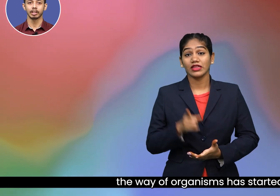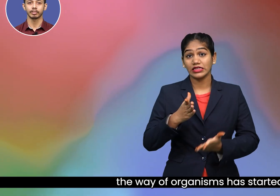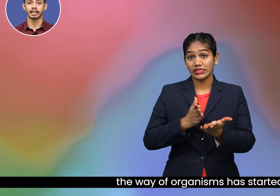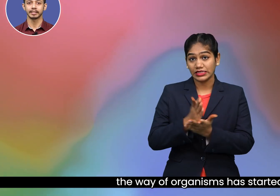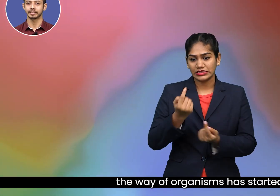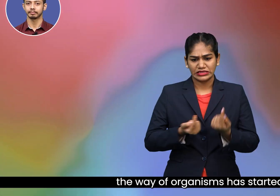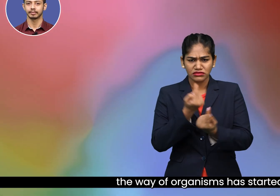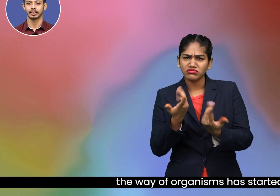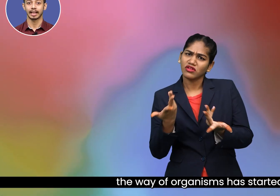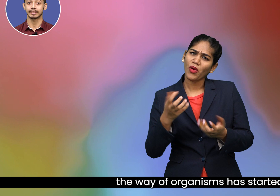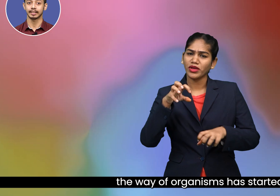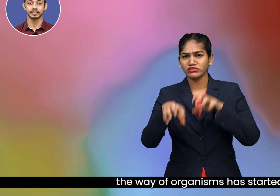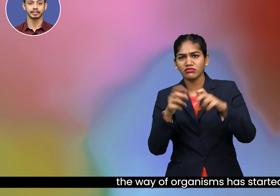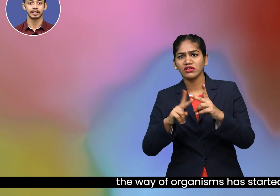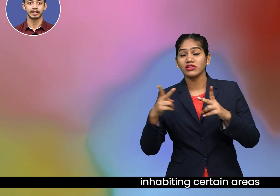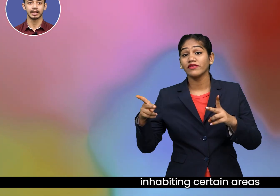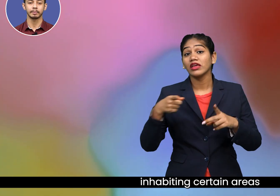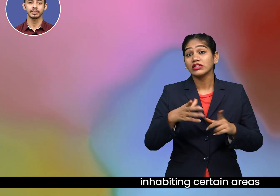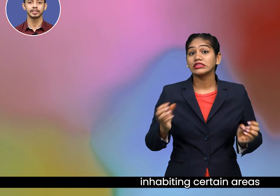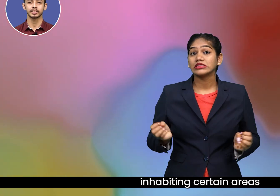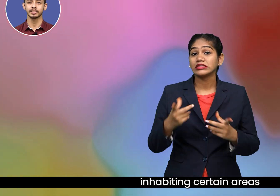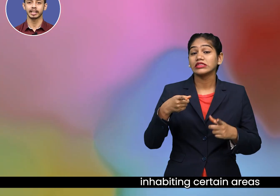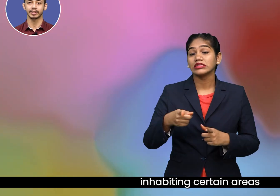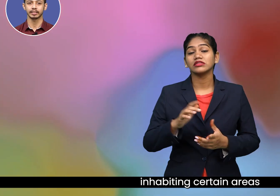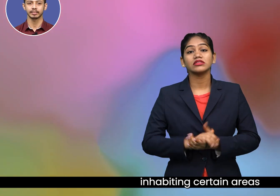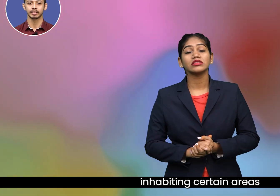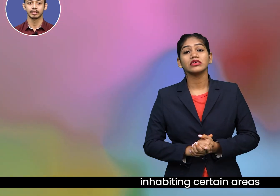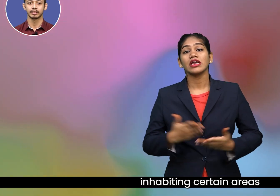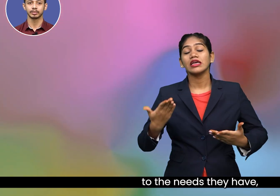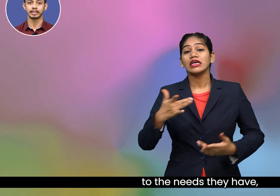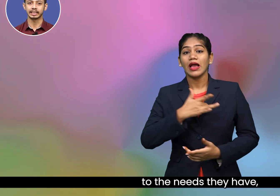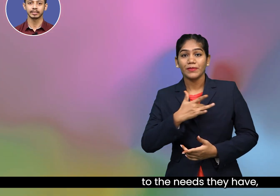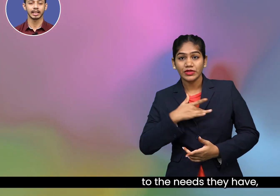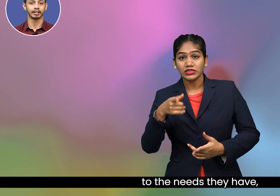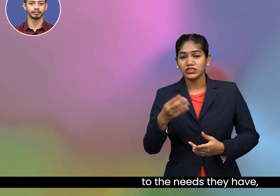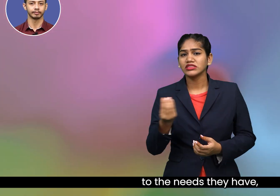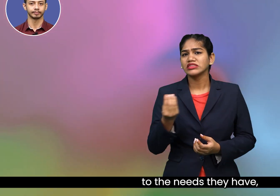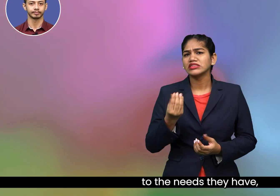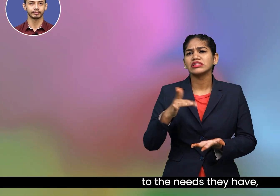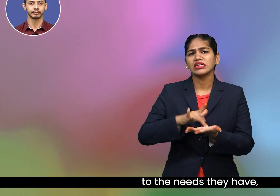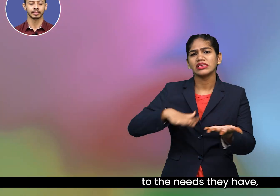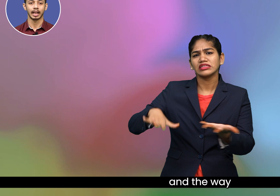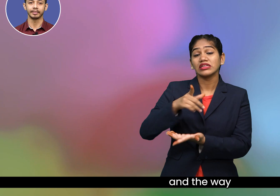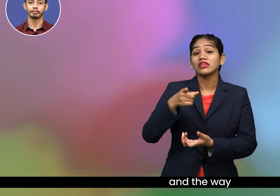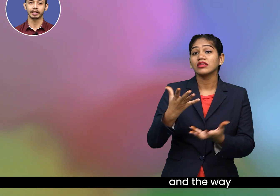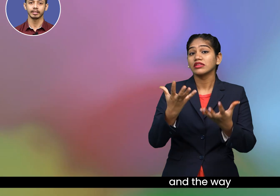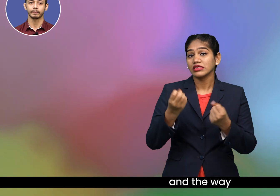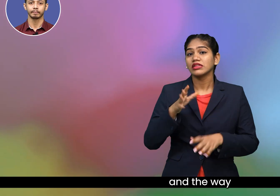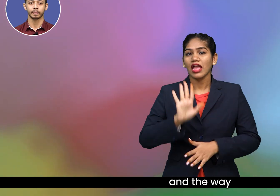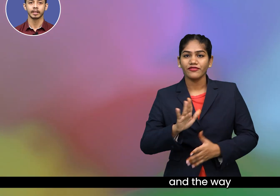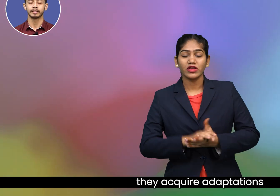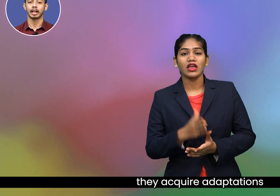the way of organism has started inhabiting certain areas to the needs they have, and the